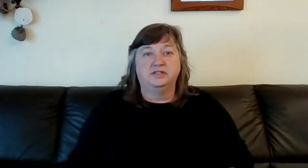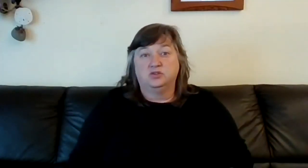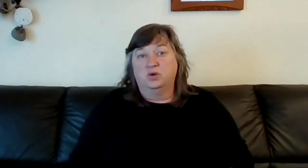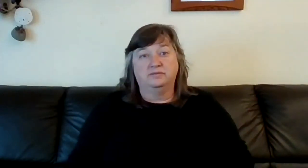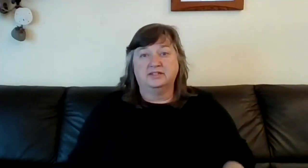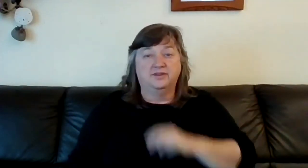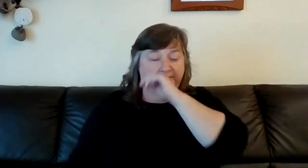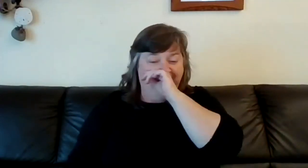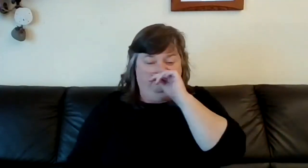It's short, that's fine.